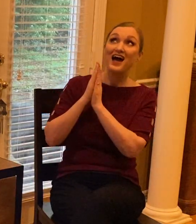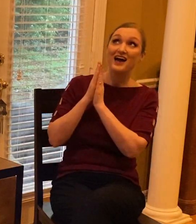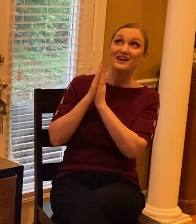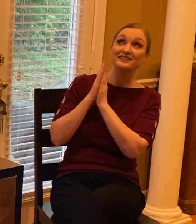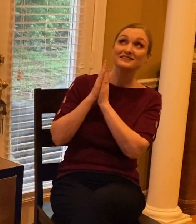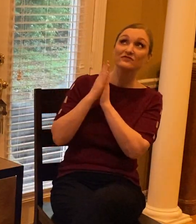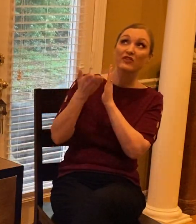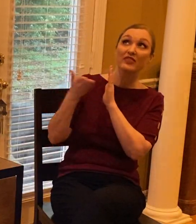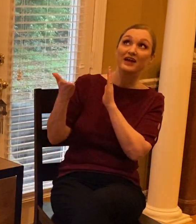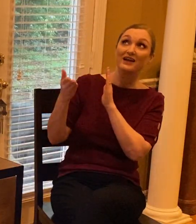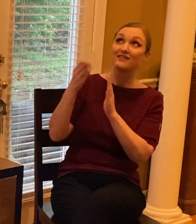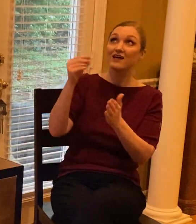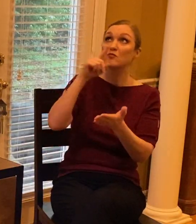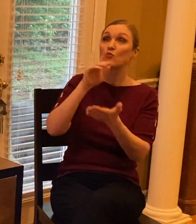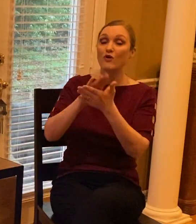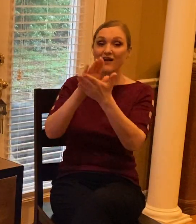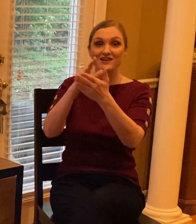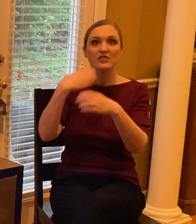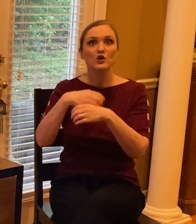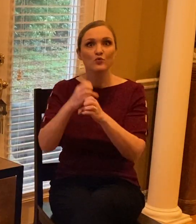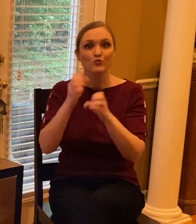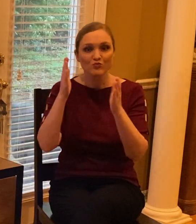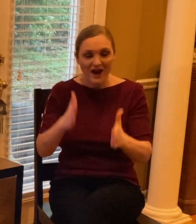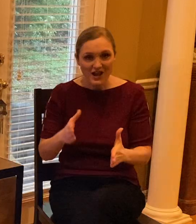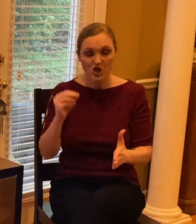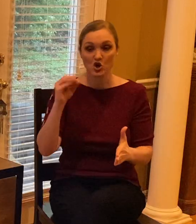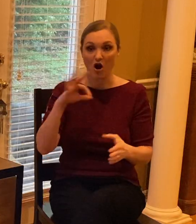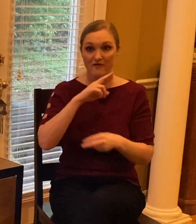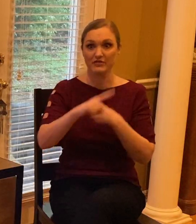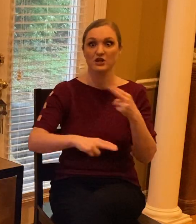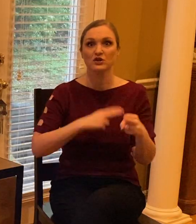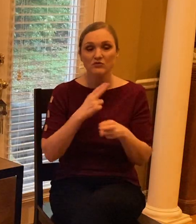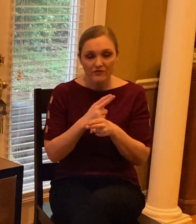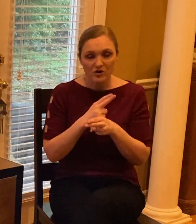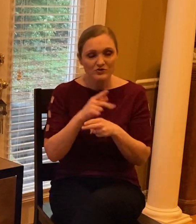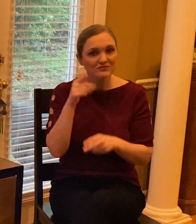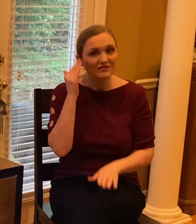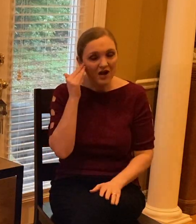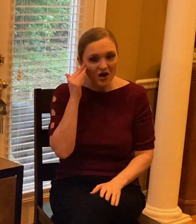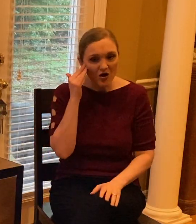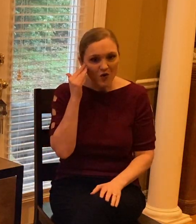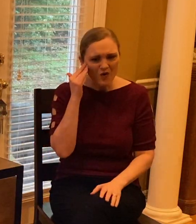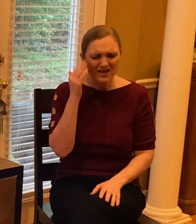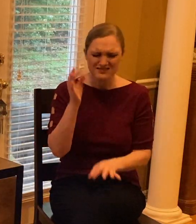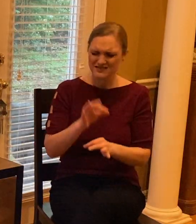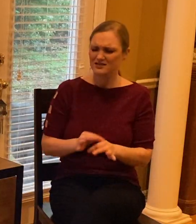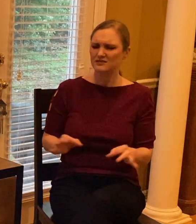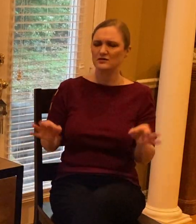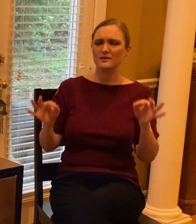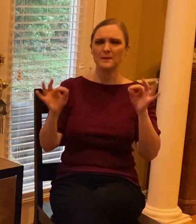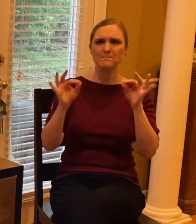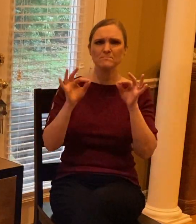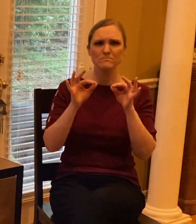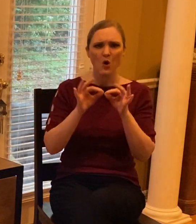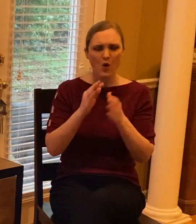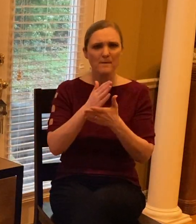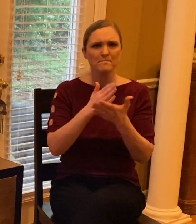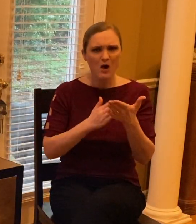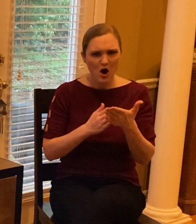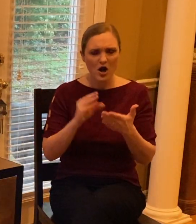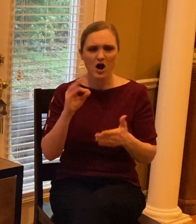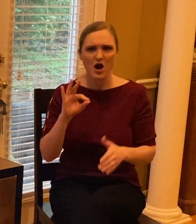to praise the creator of the universe. You know, this is such an important aspect